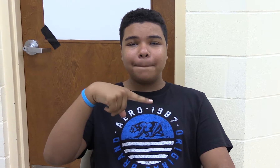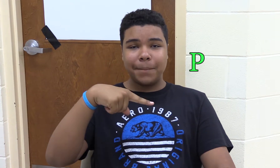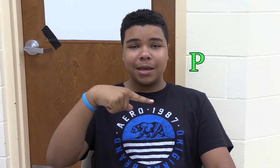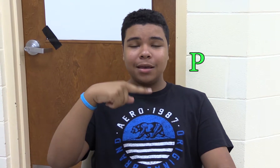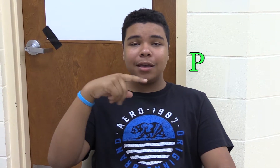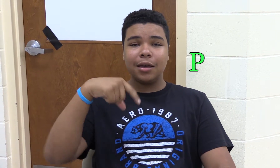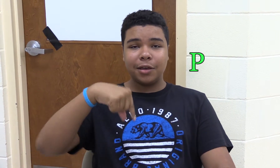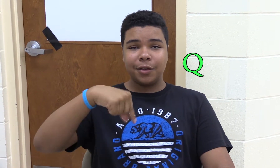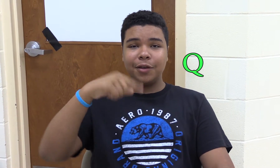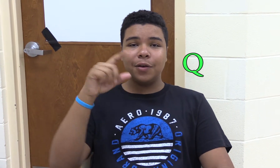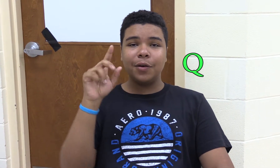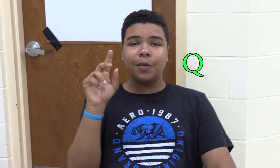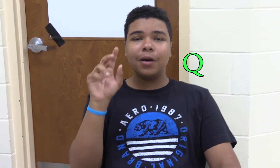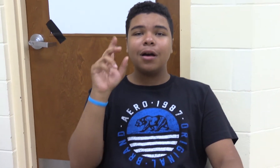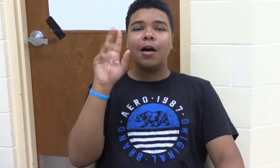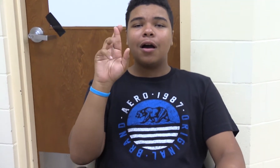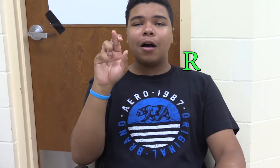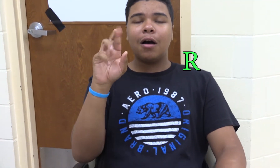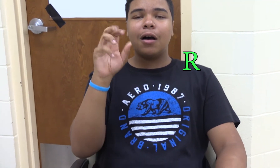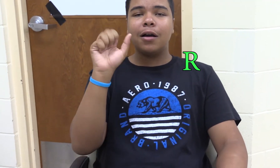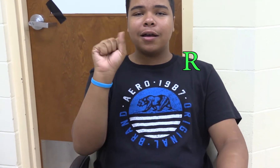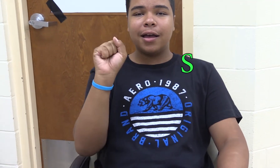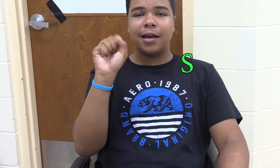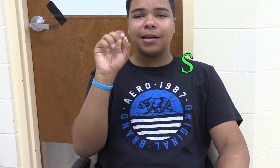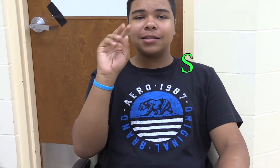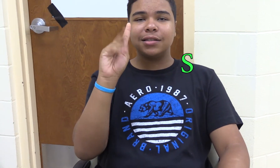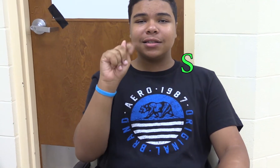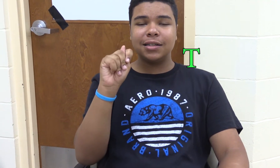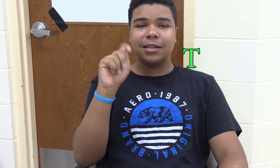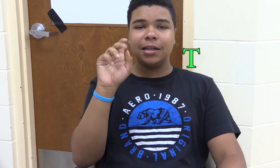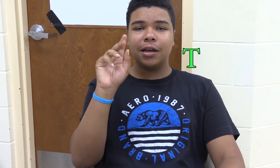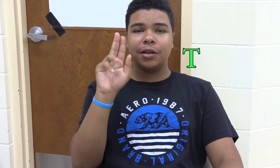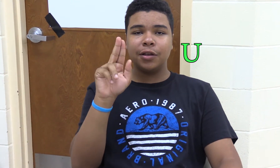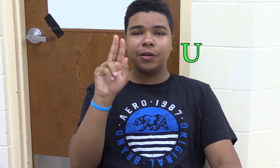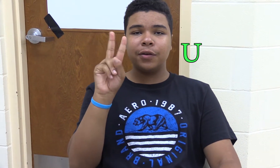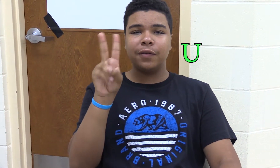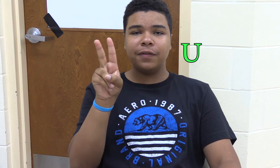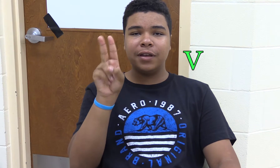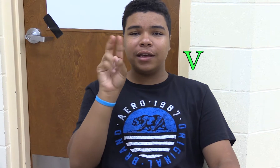P, Q, R, S, T, U, V,